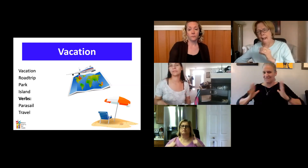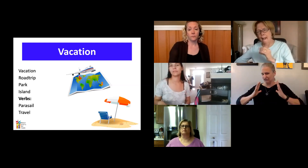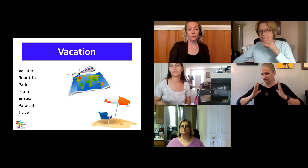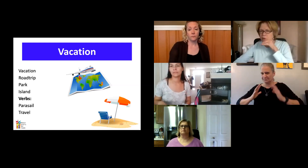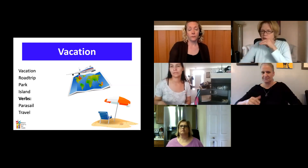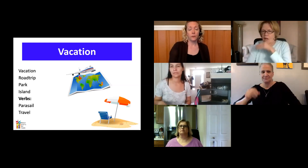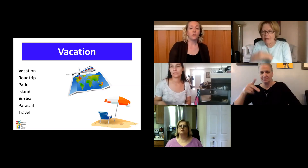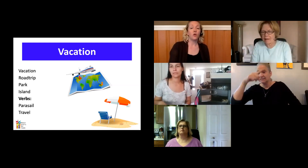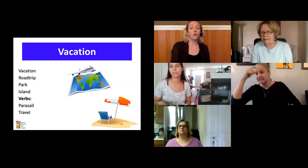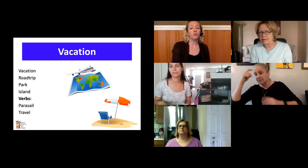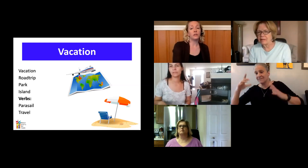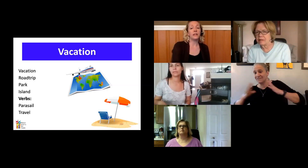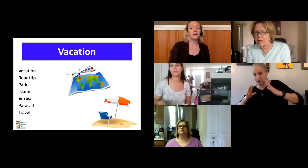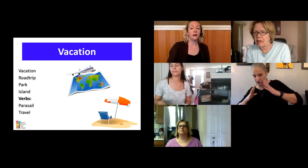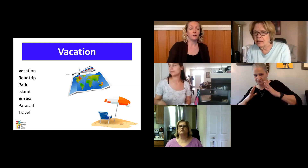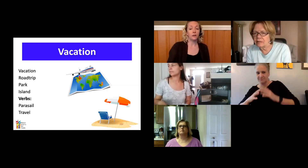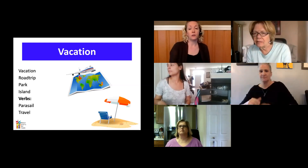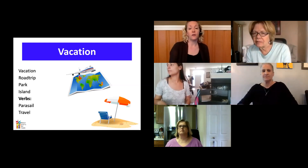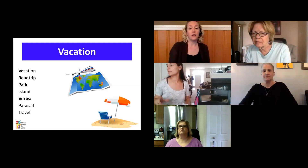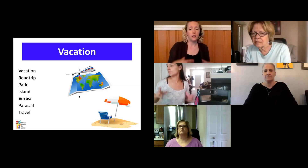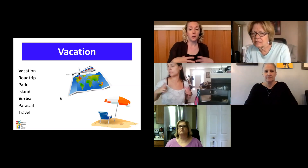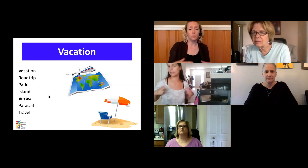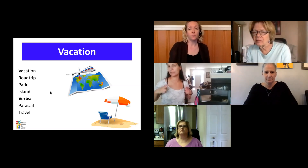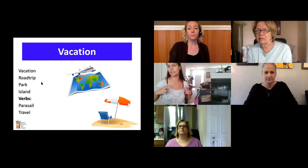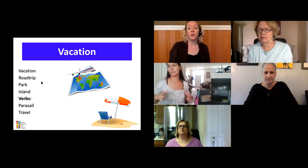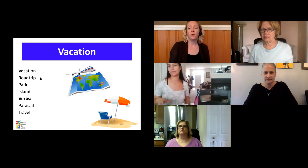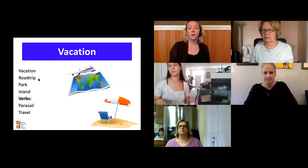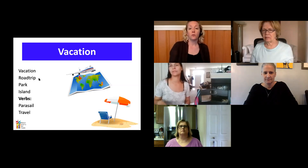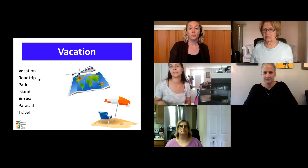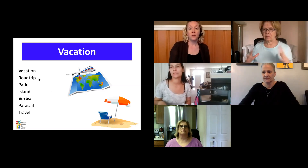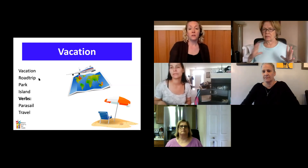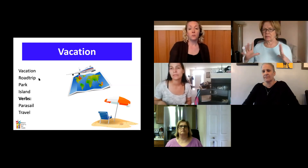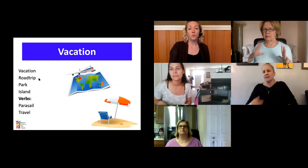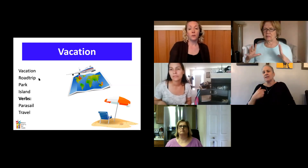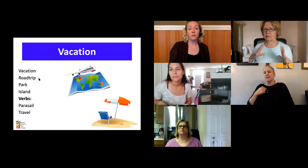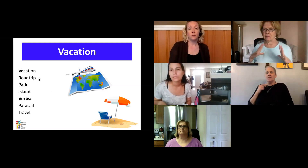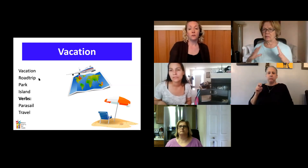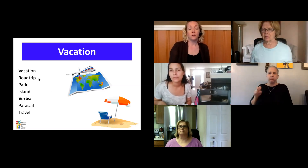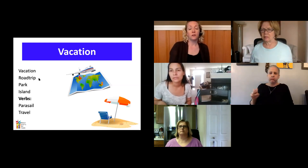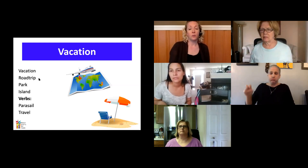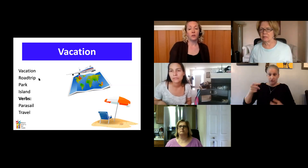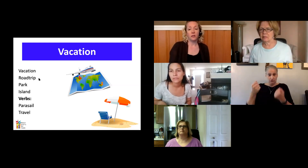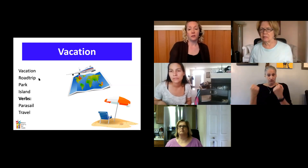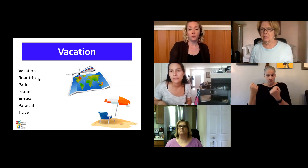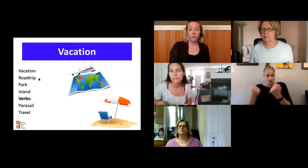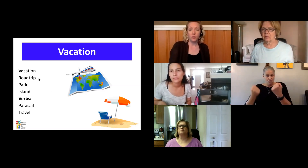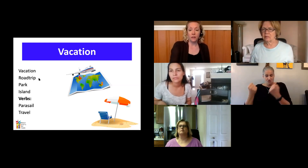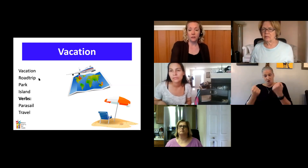Because they're all related concepts. So vacation, repeated movement done simultaneously with both